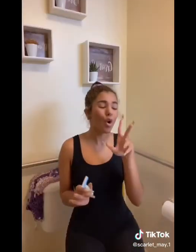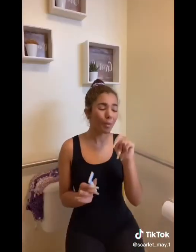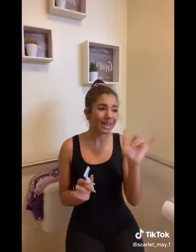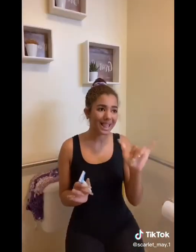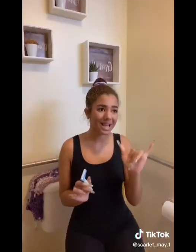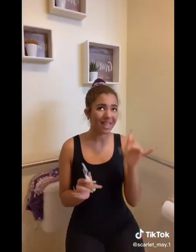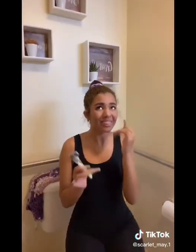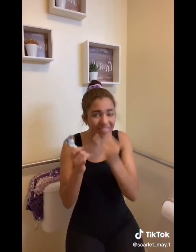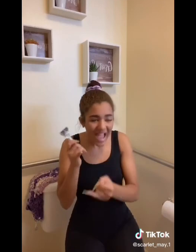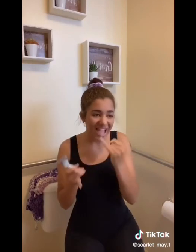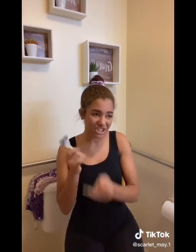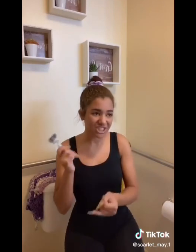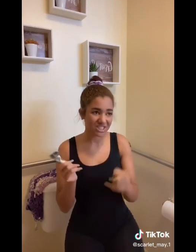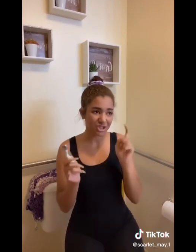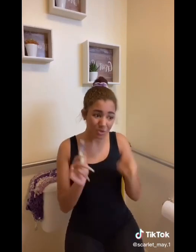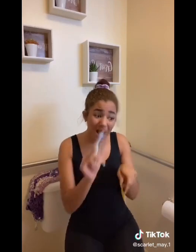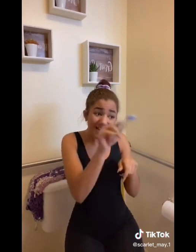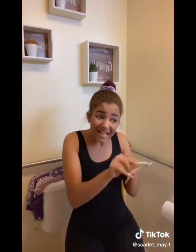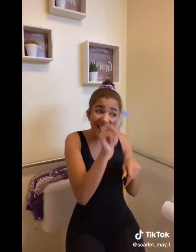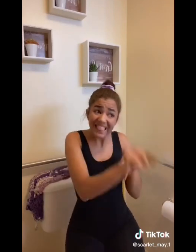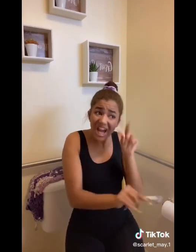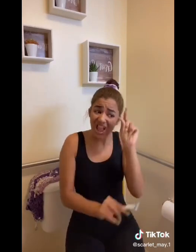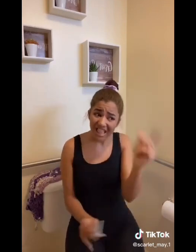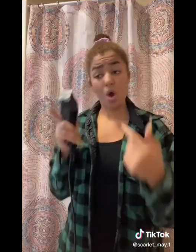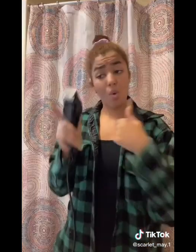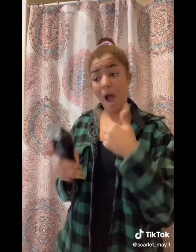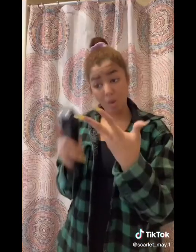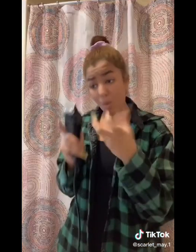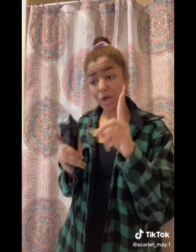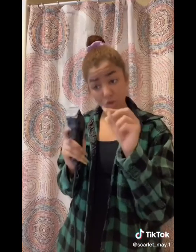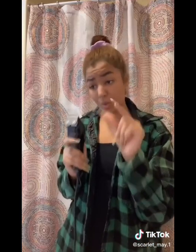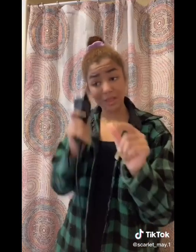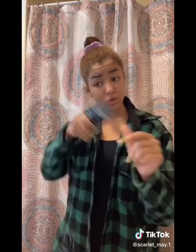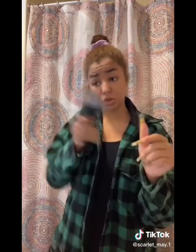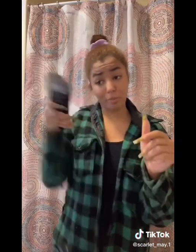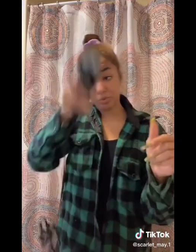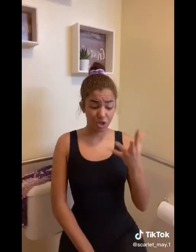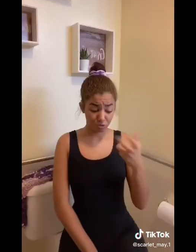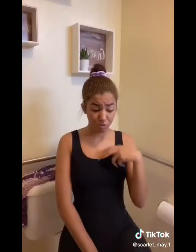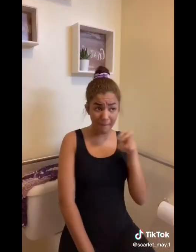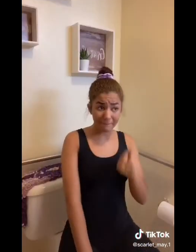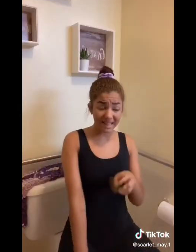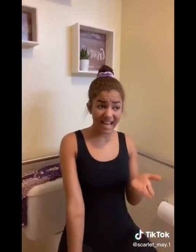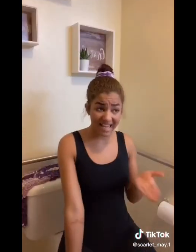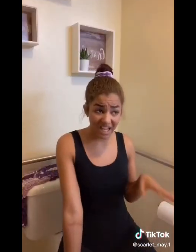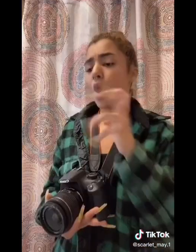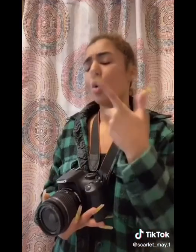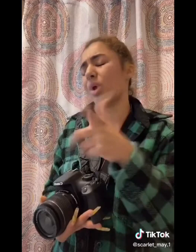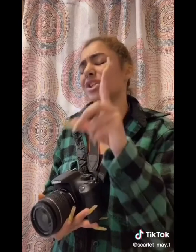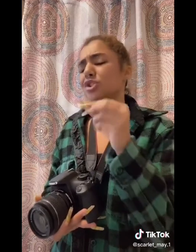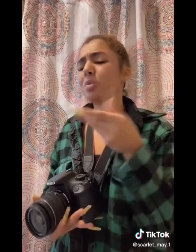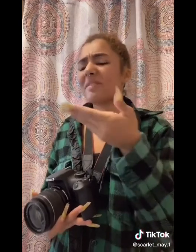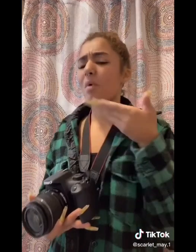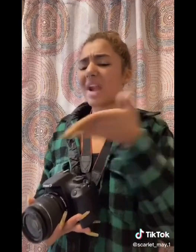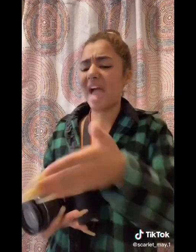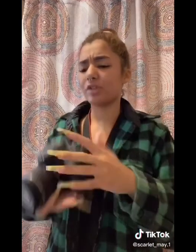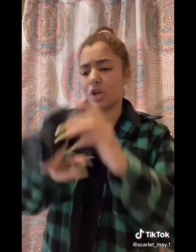like the edges. You gotta get in there a little. I don't mind doing a little swooperini. Do you want me to lay here? Well, let's do a before and after, for instance.